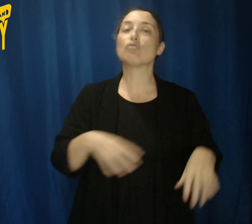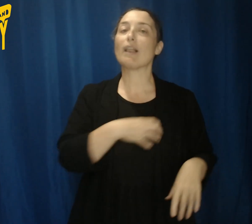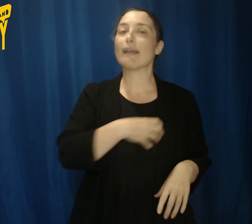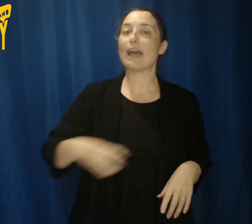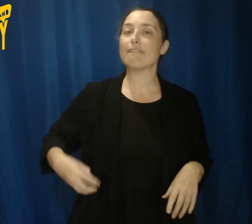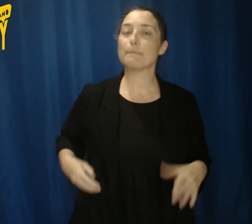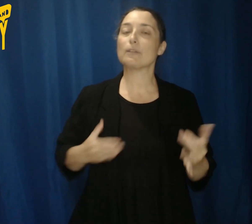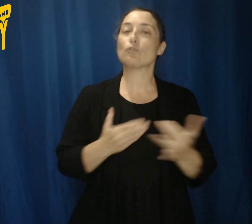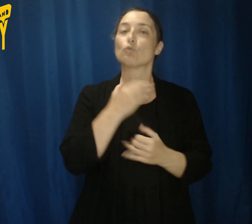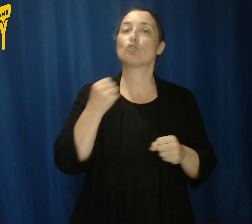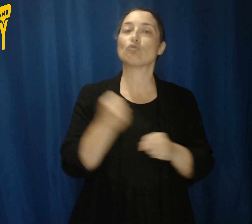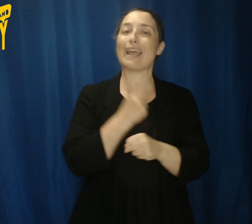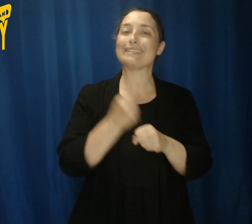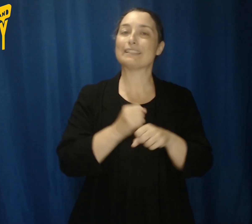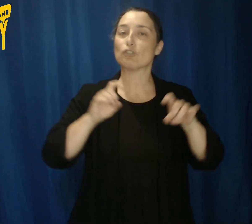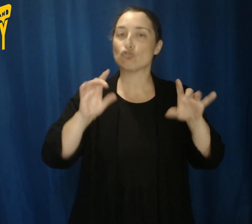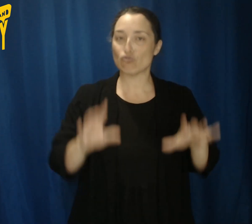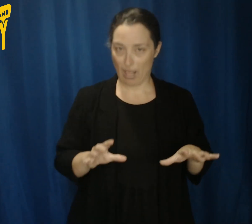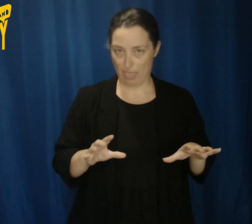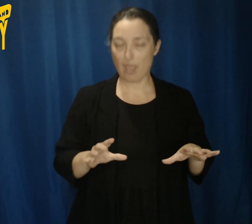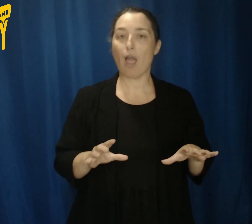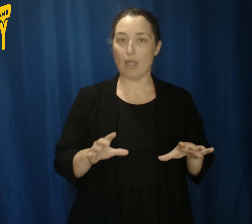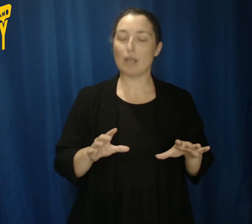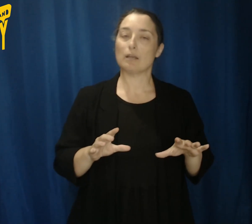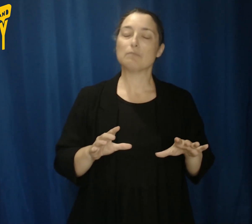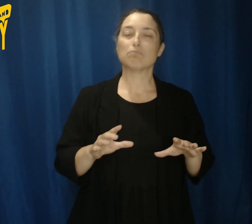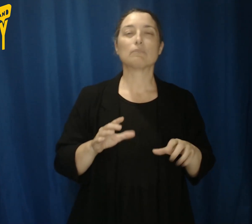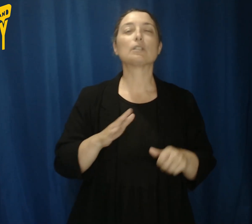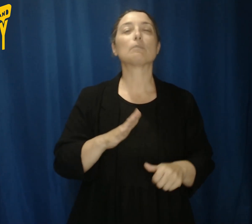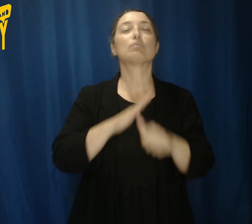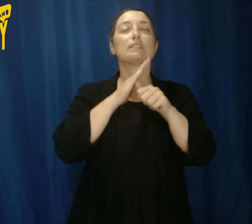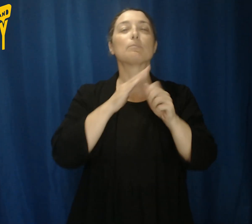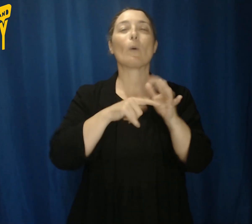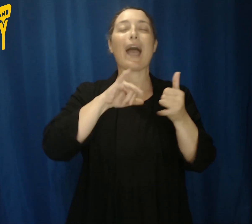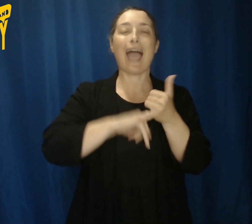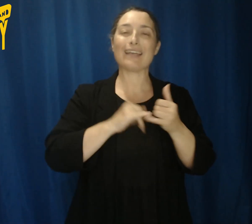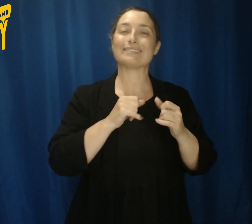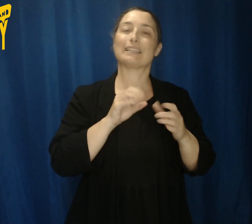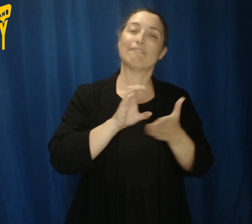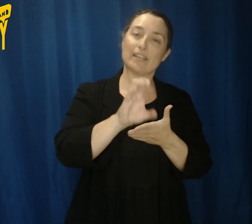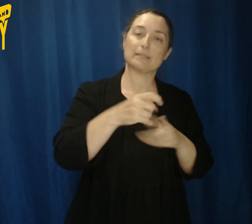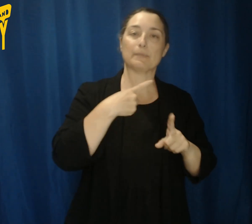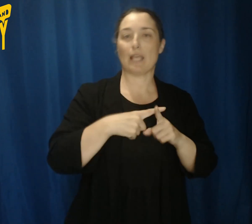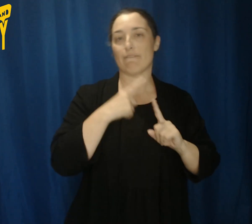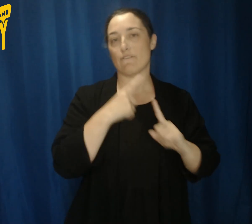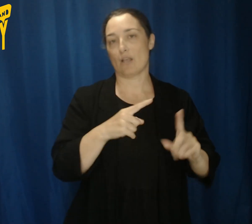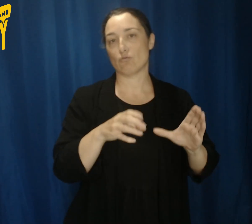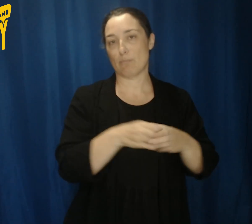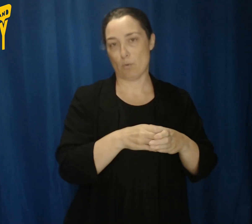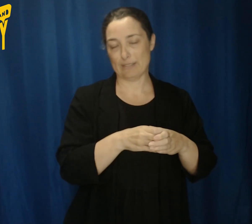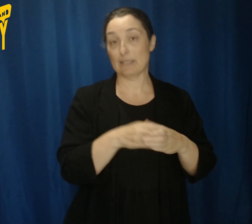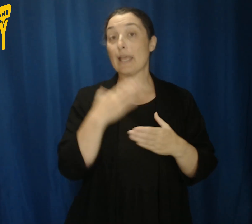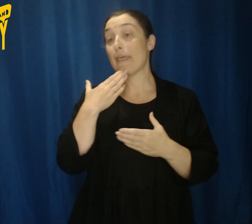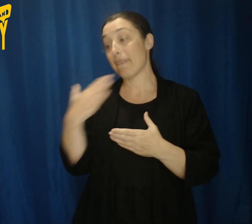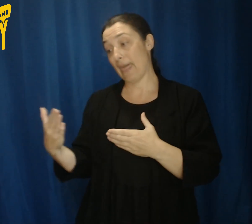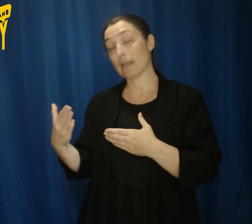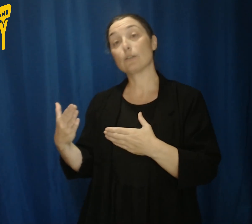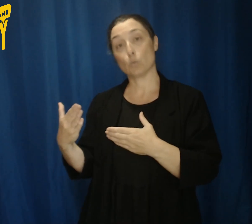Creative Australia, its principal arts investment and advisory body. With thanks to producer Russell